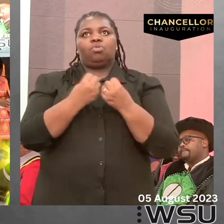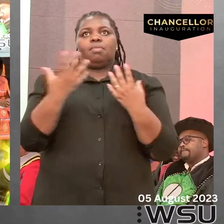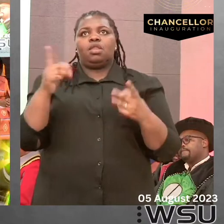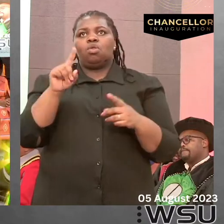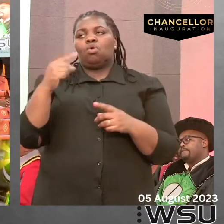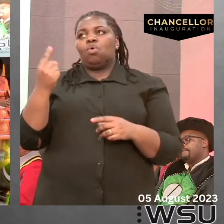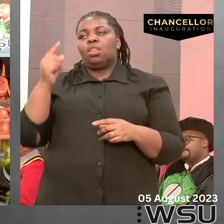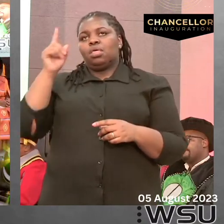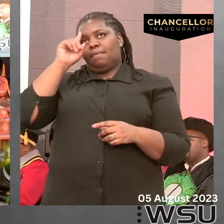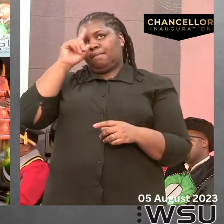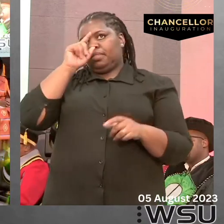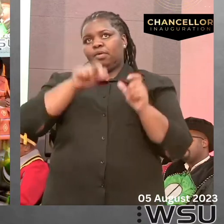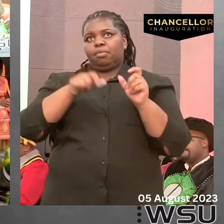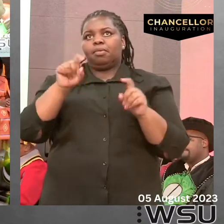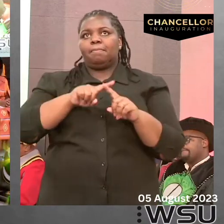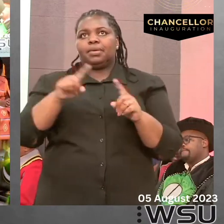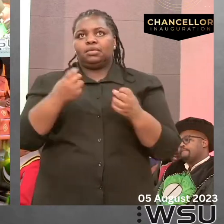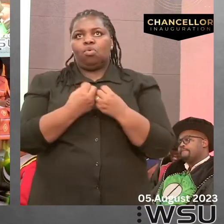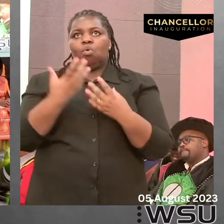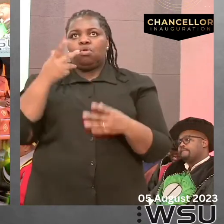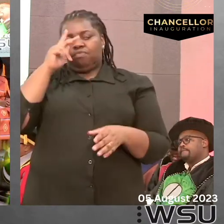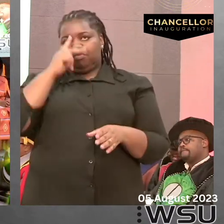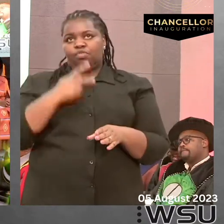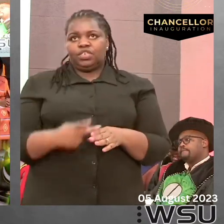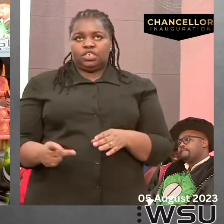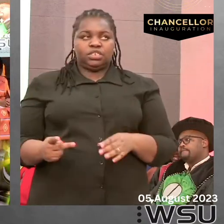only black women, to lots of professionals.